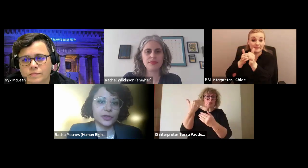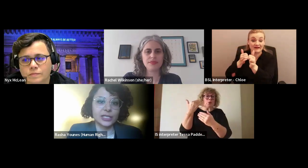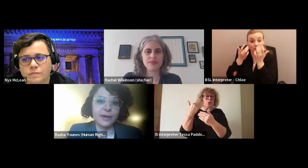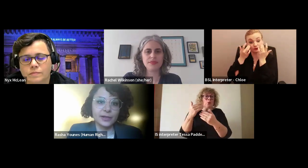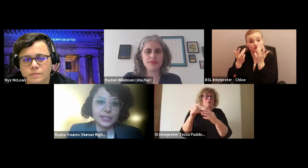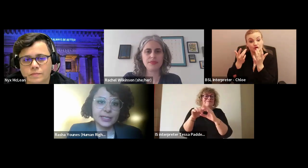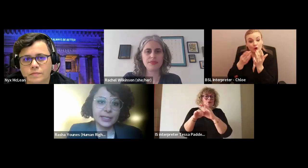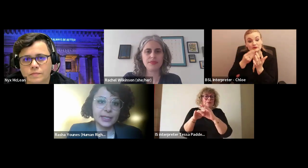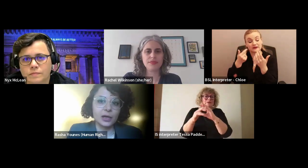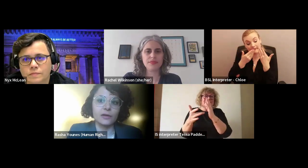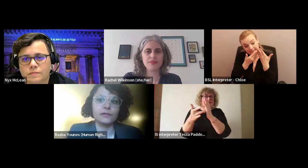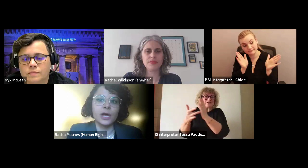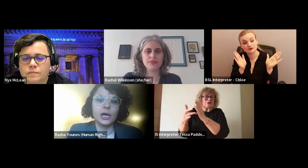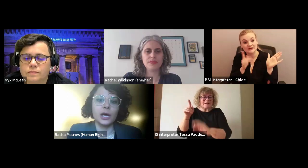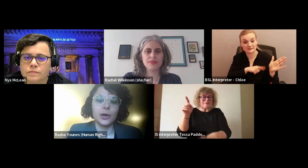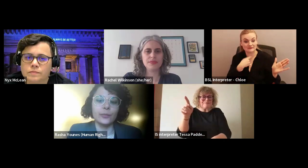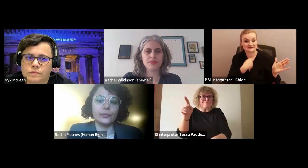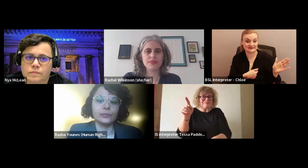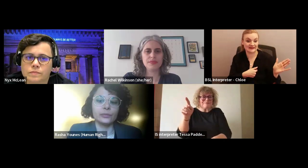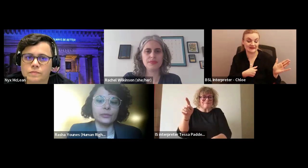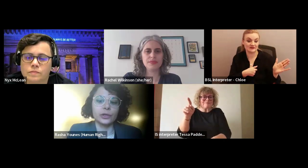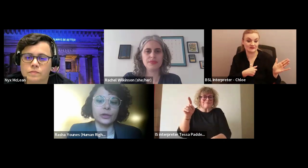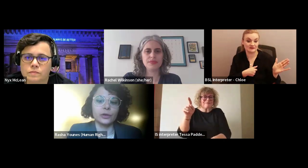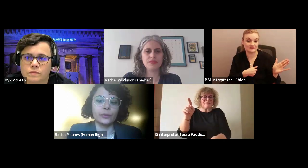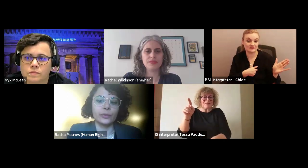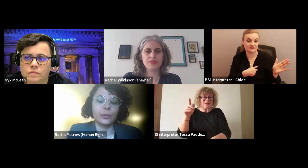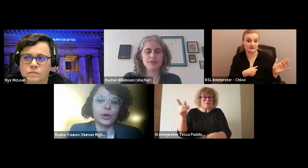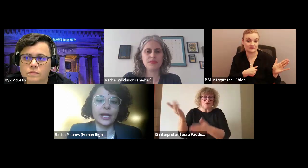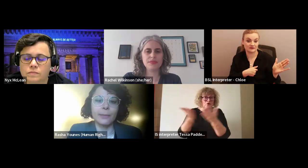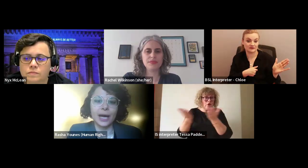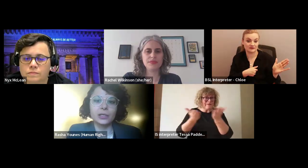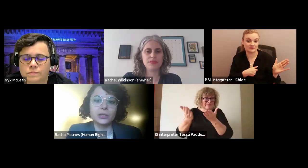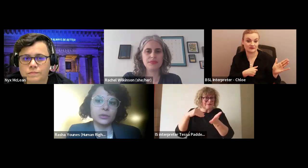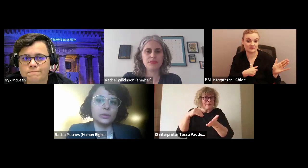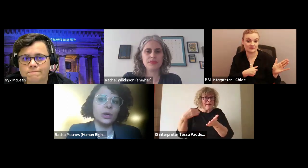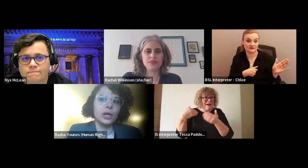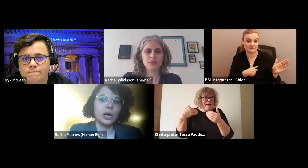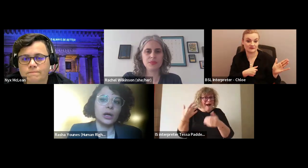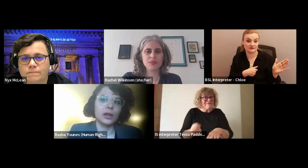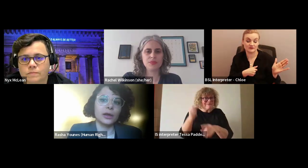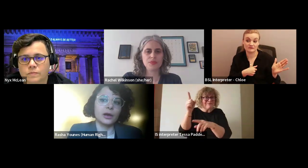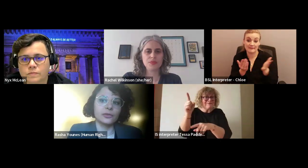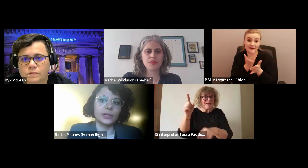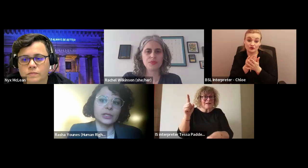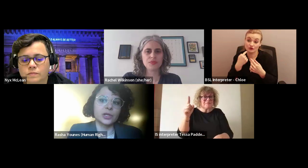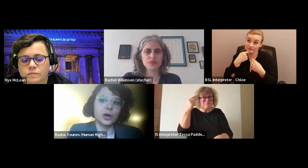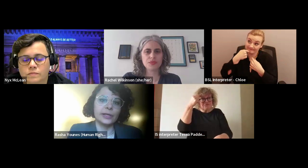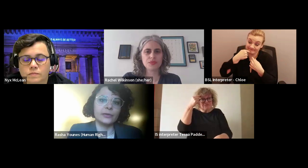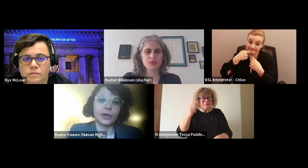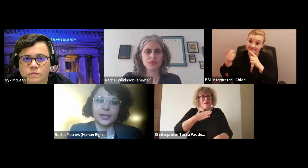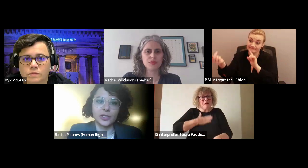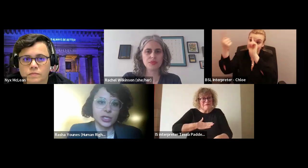certain level of transparency, of you know, reporting back to the